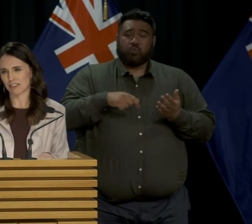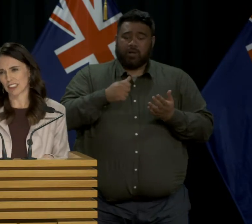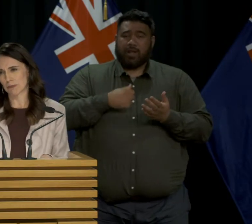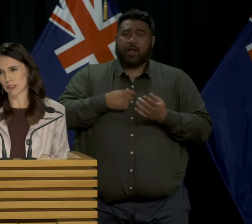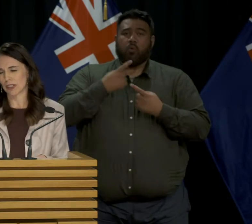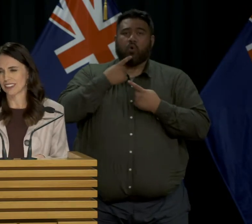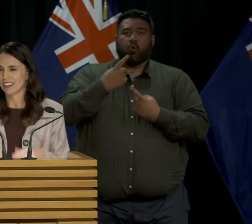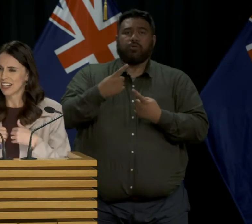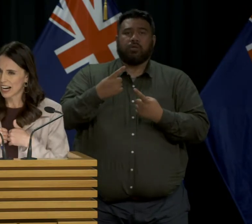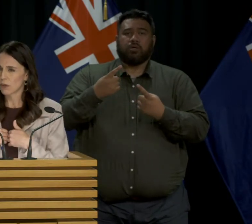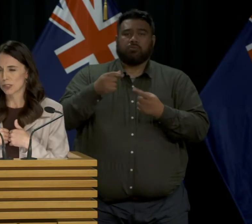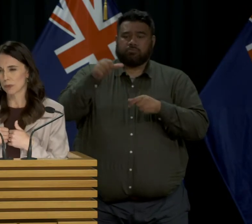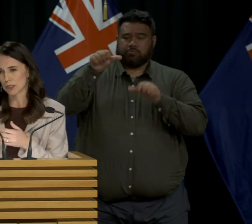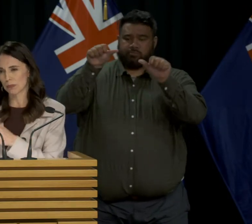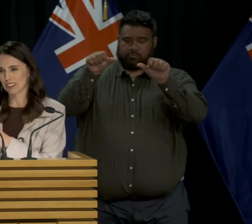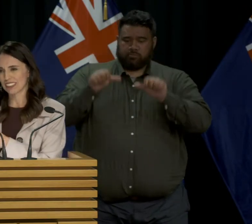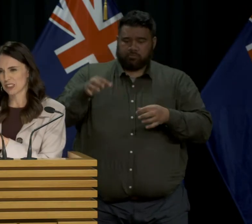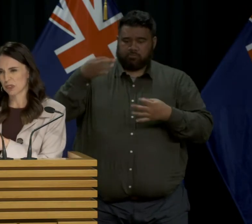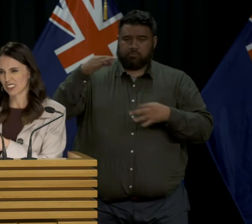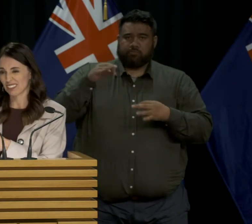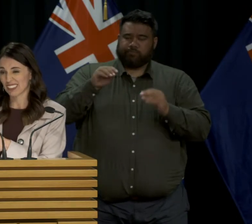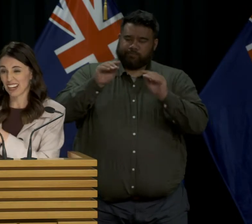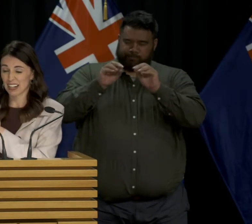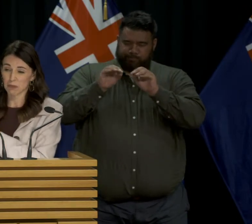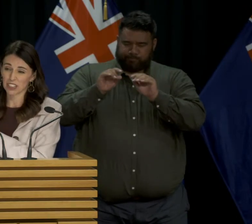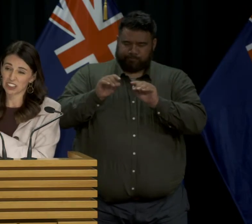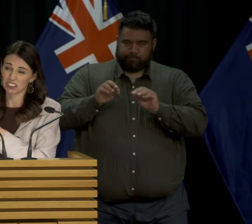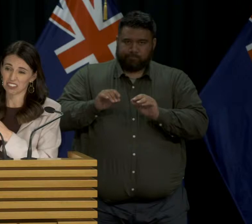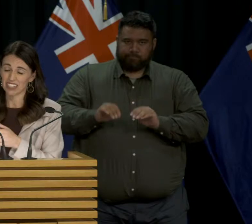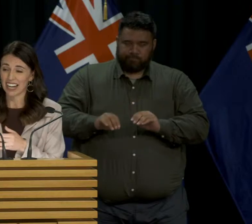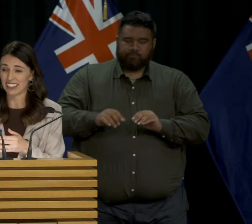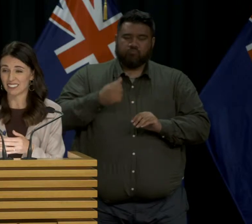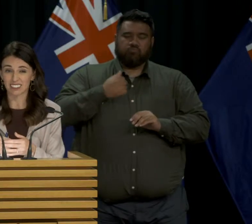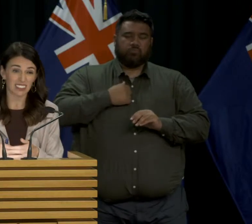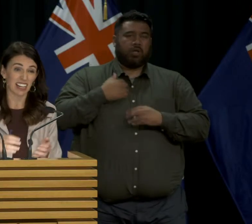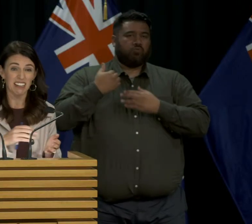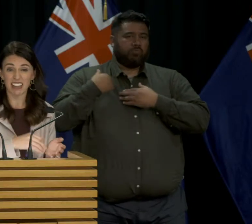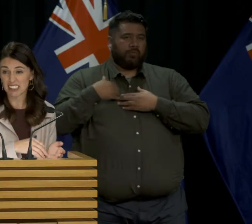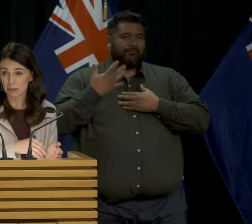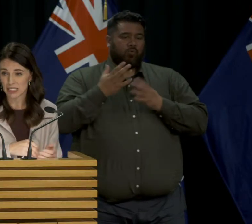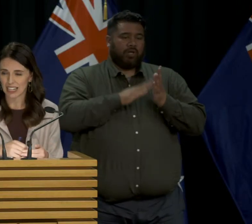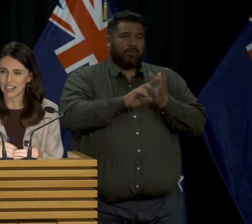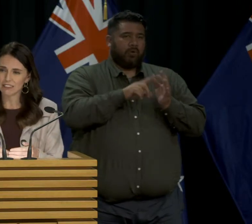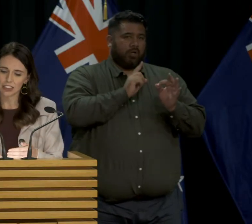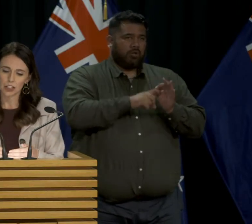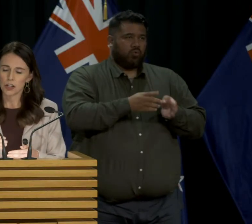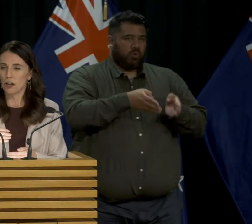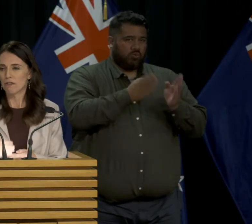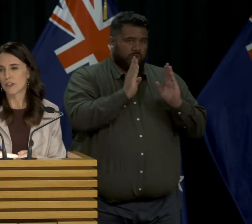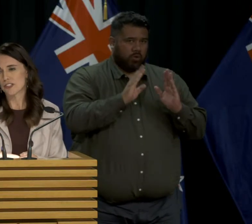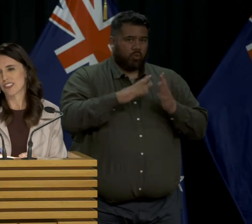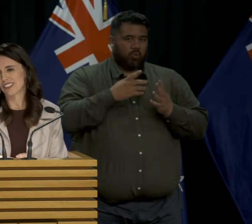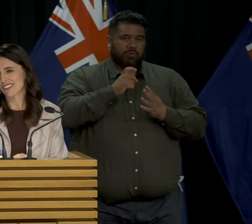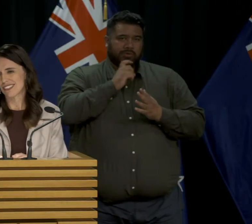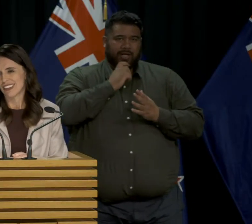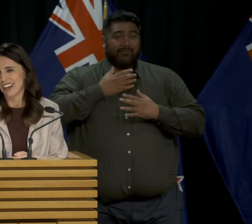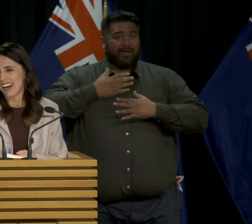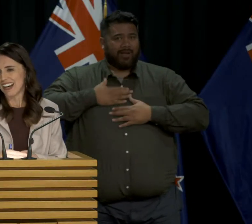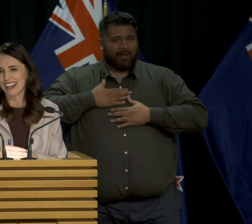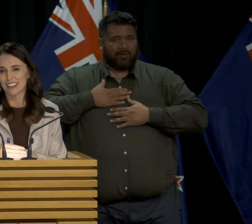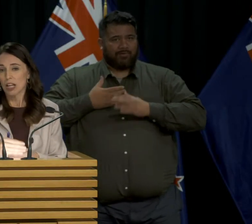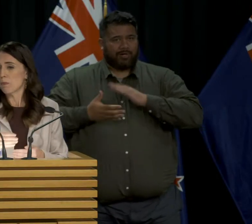create a difference between our responsibilities within, say, MIQ and, say, customs staff